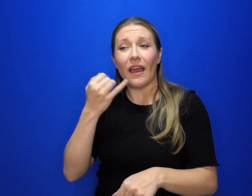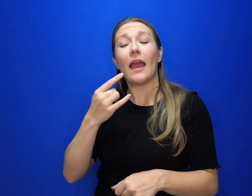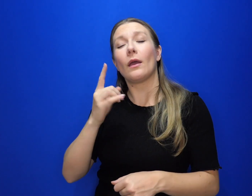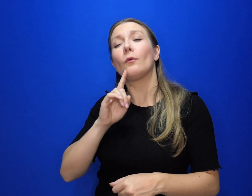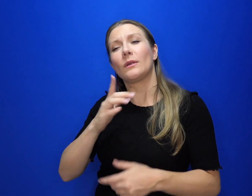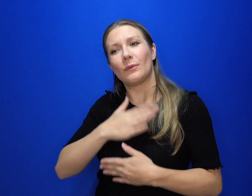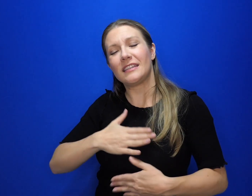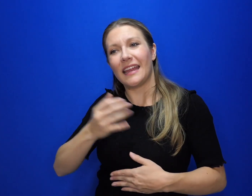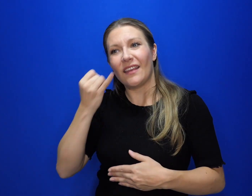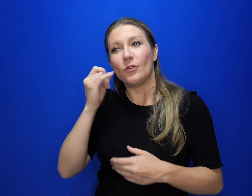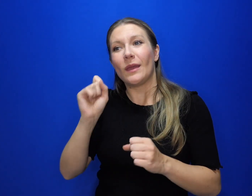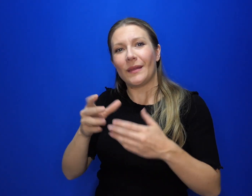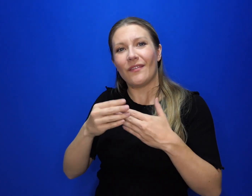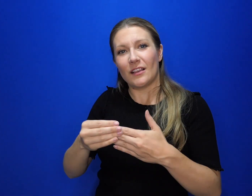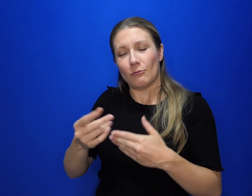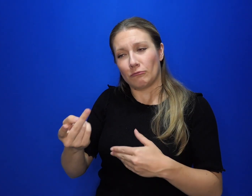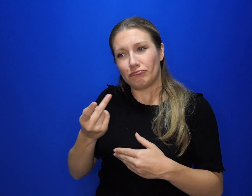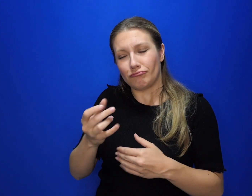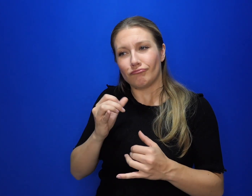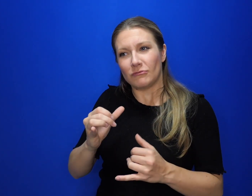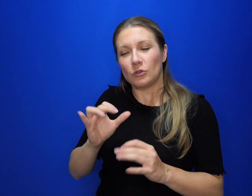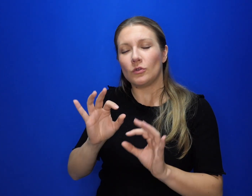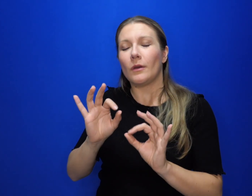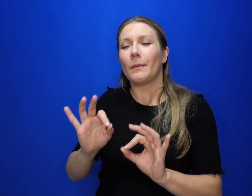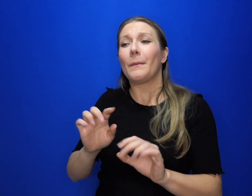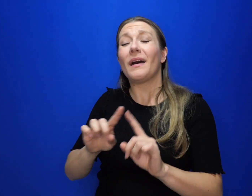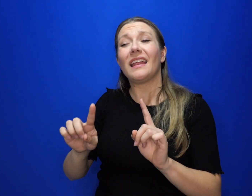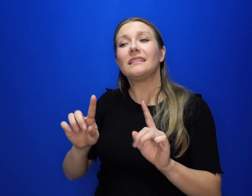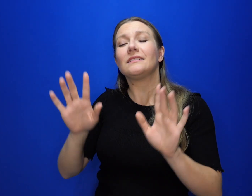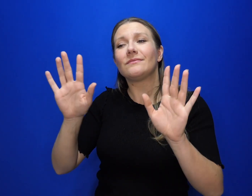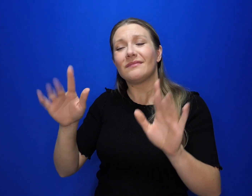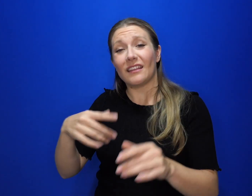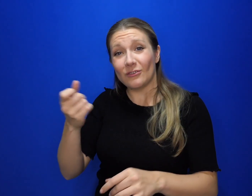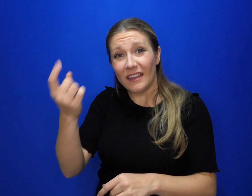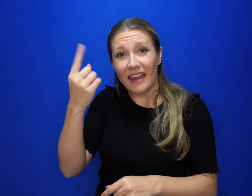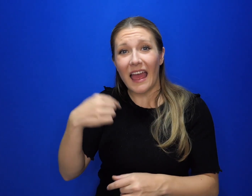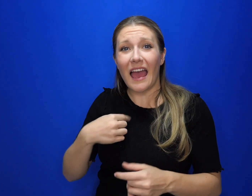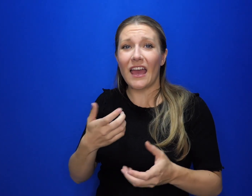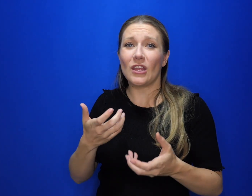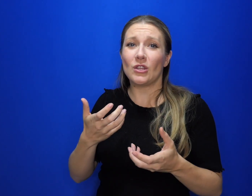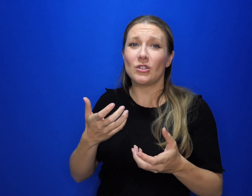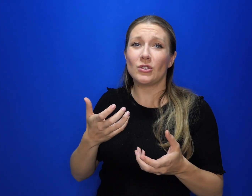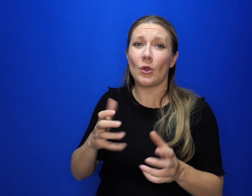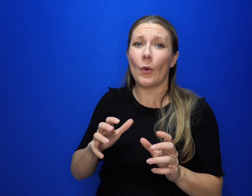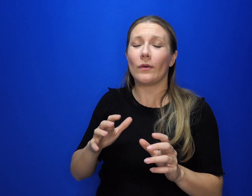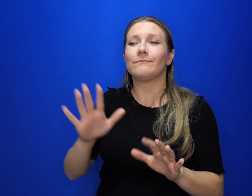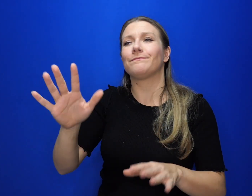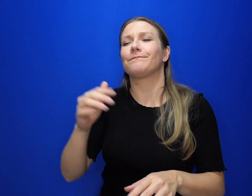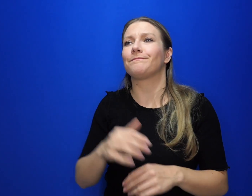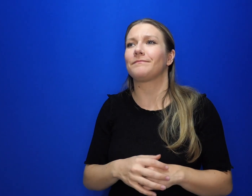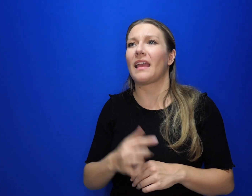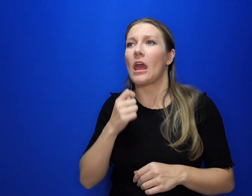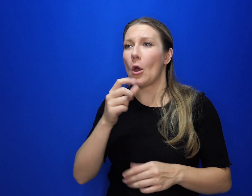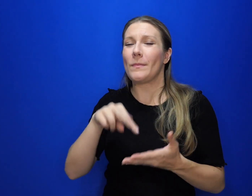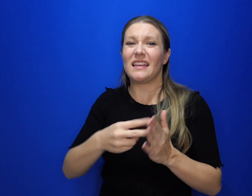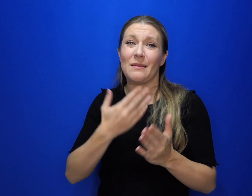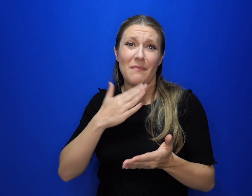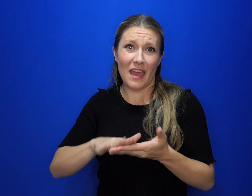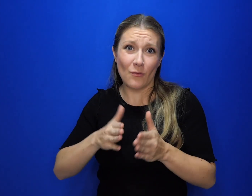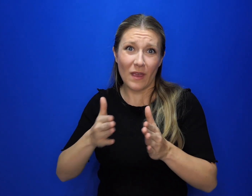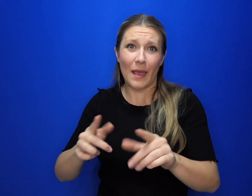roll with us a little bit. I'm also figuring it out. I think you have to understand, I don't want to say this, I don't mean this poorly,